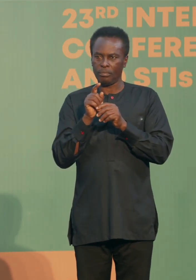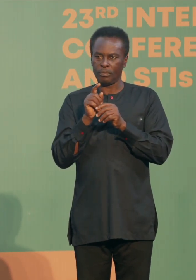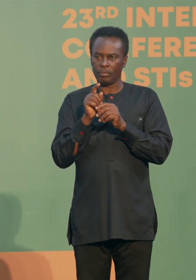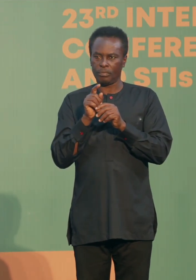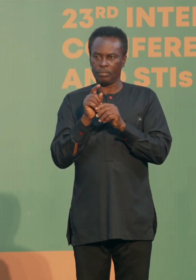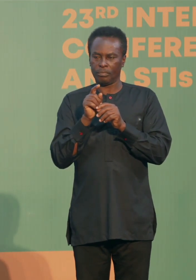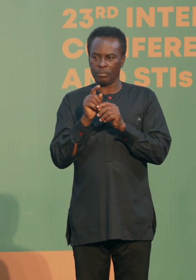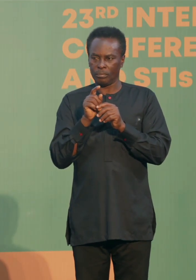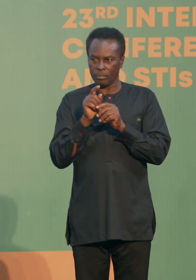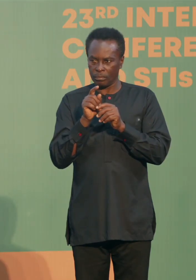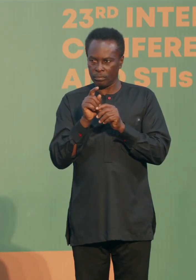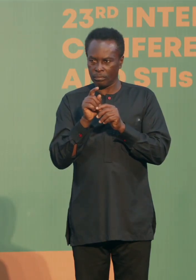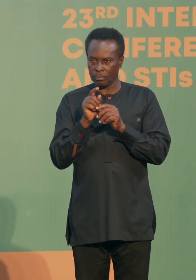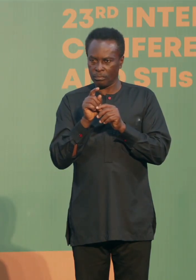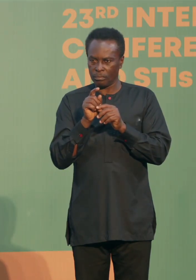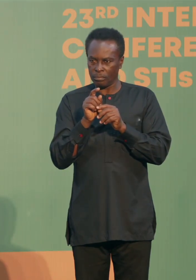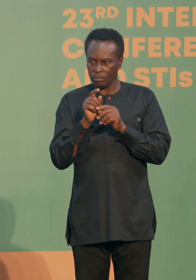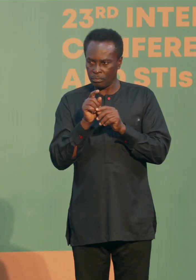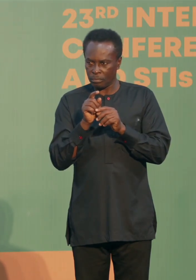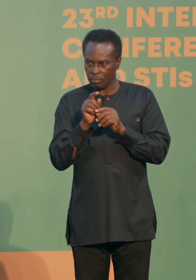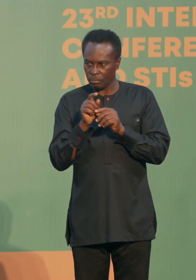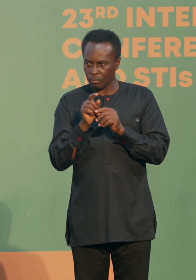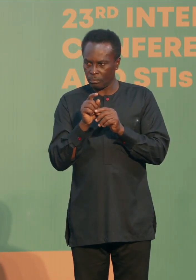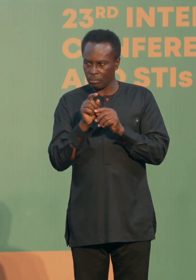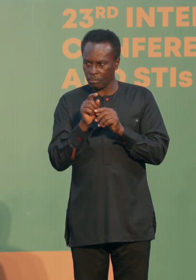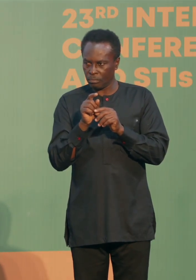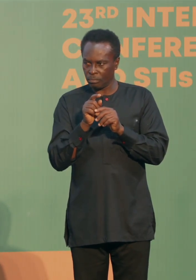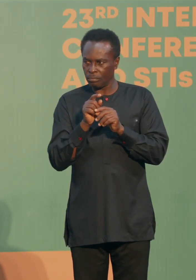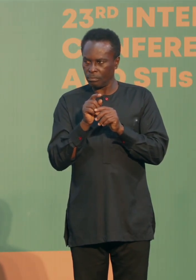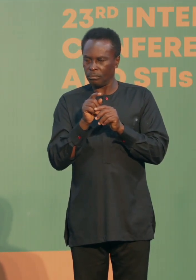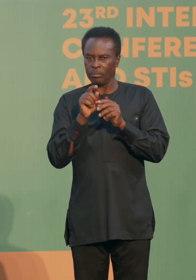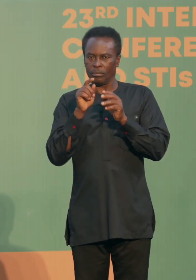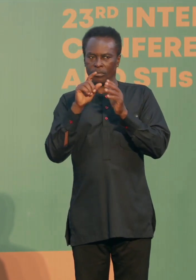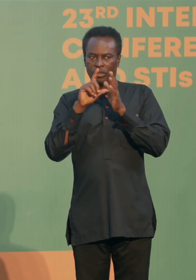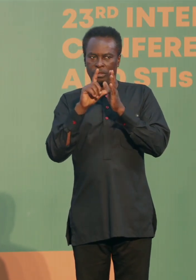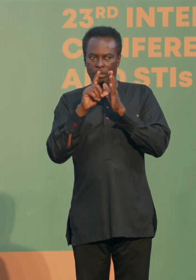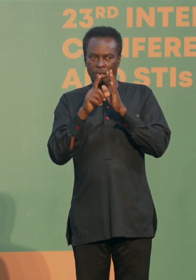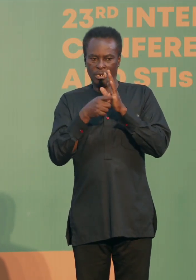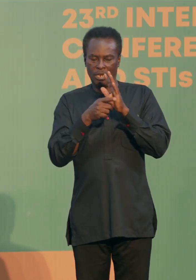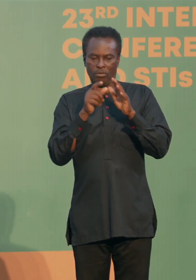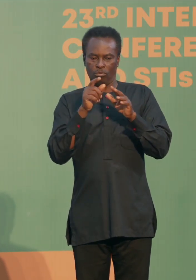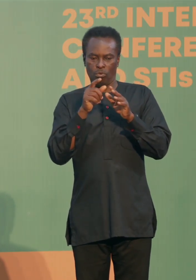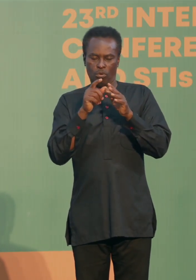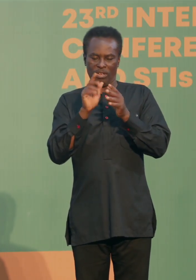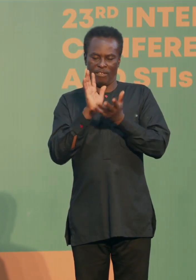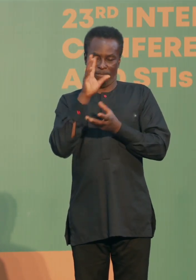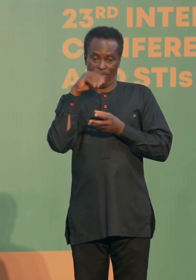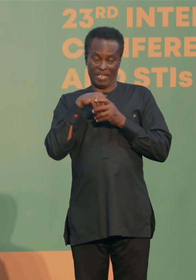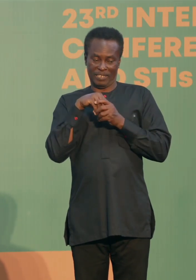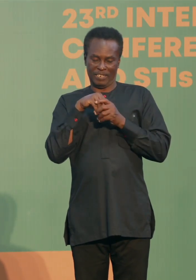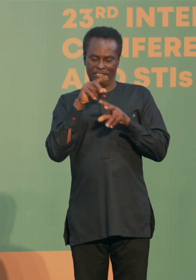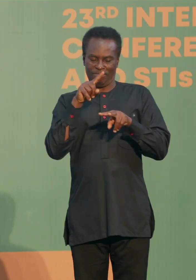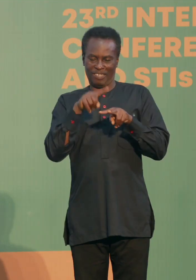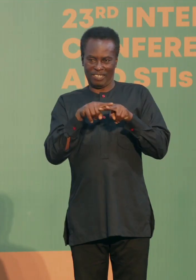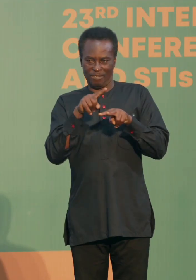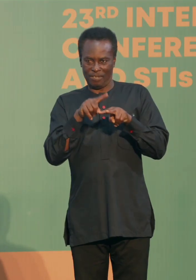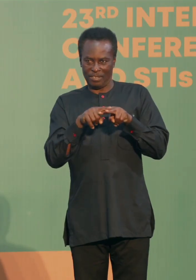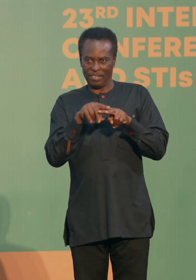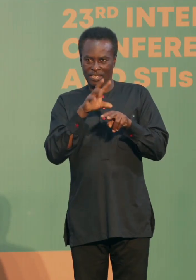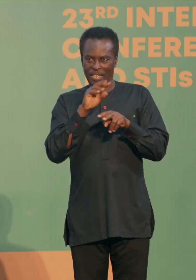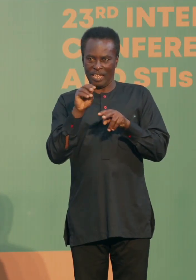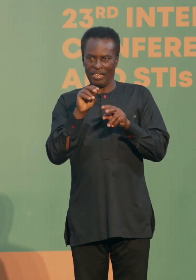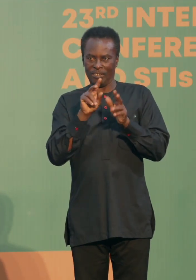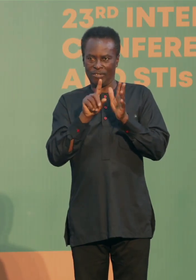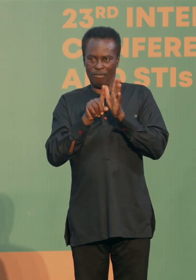driven by higher burden of human papillomavirus infection and HIV, lack of provision to